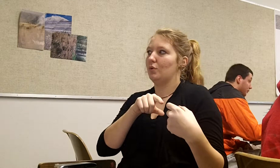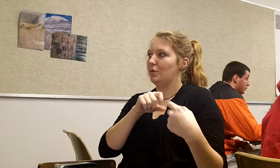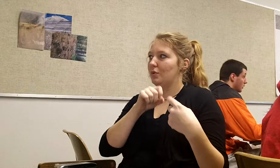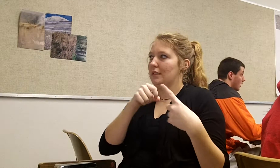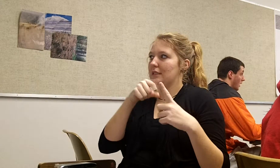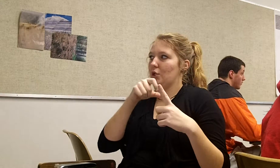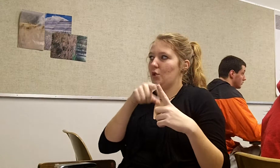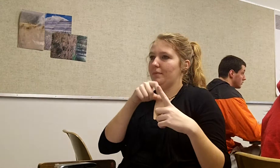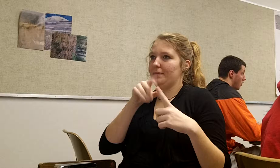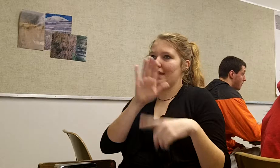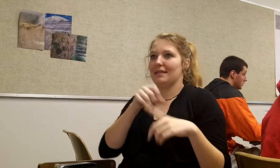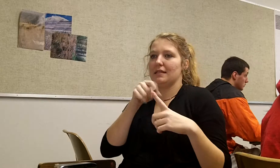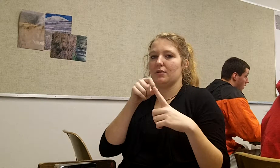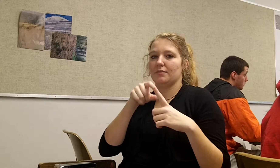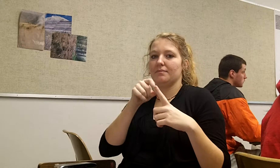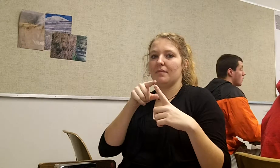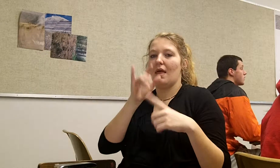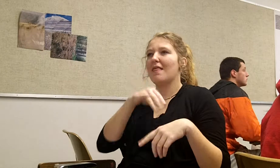is one of these paracrine factors. What does that mean?